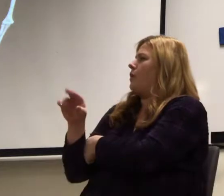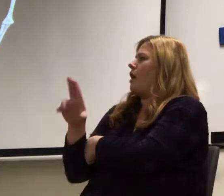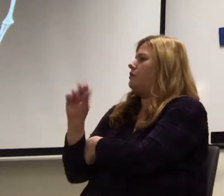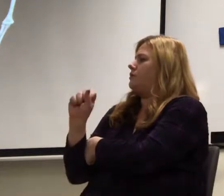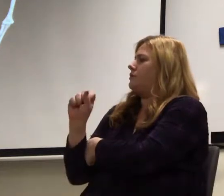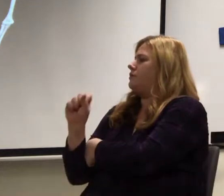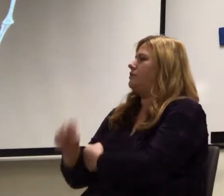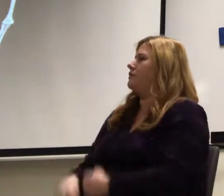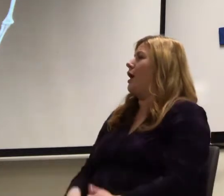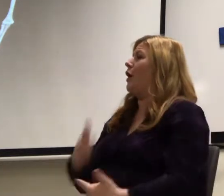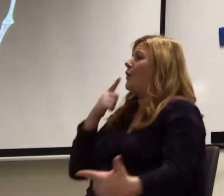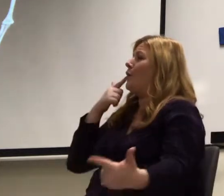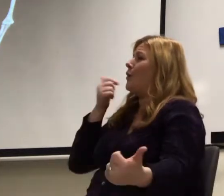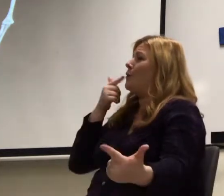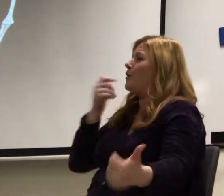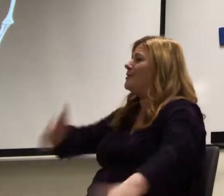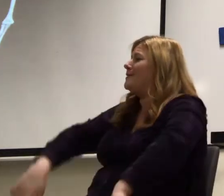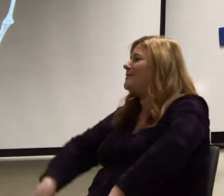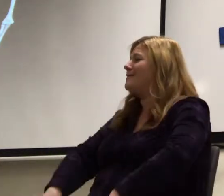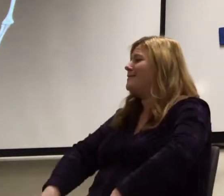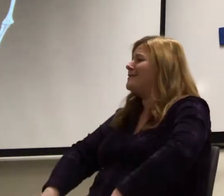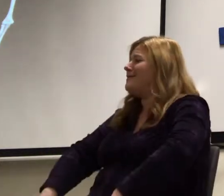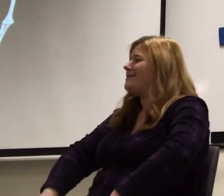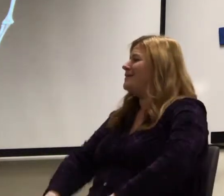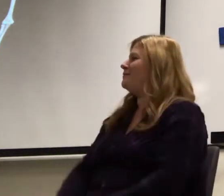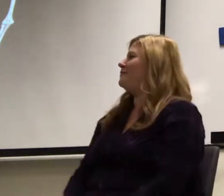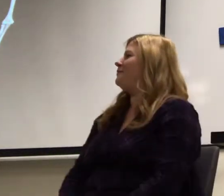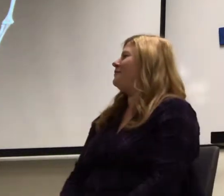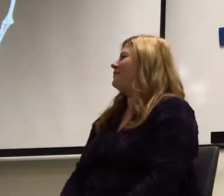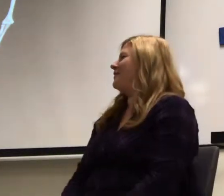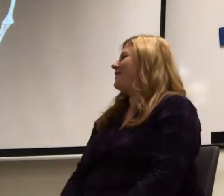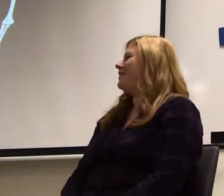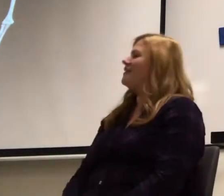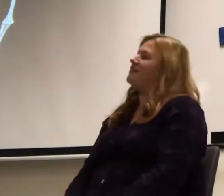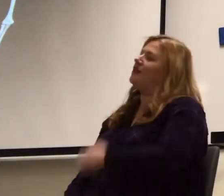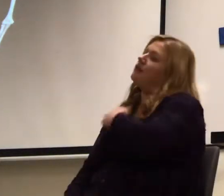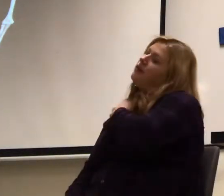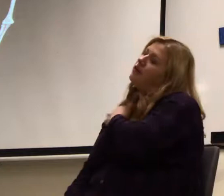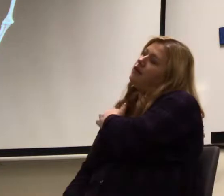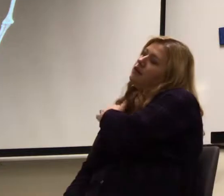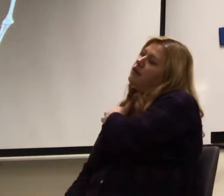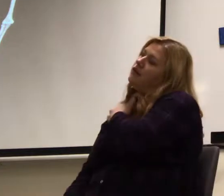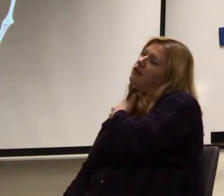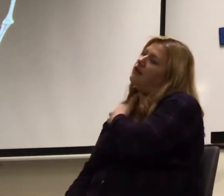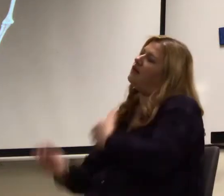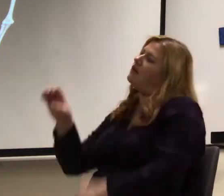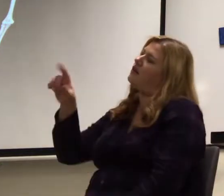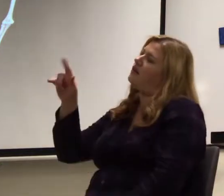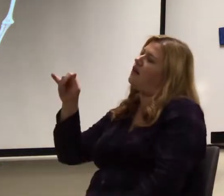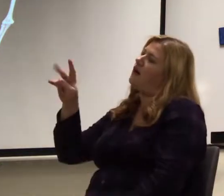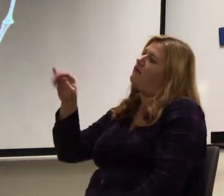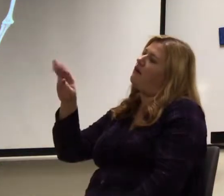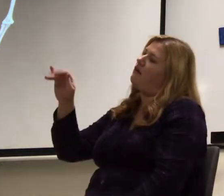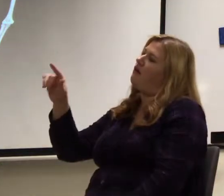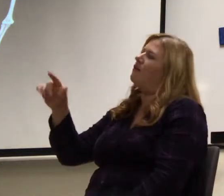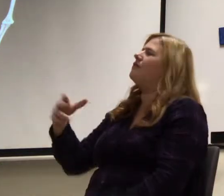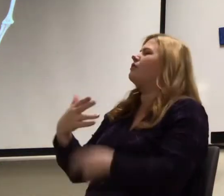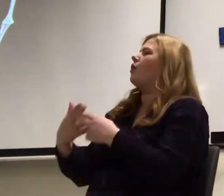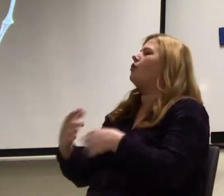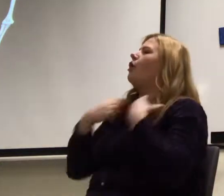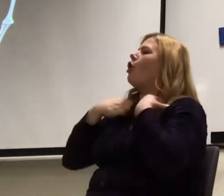And then to go back up, the clavicle is your collarbone, as it's commonly called.